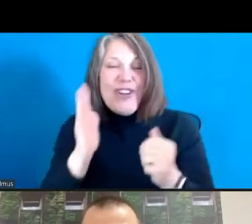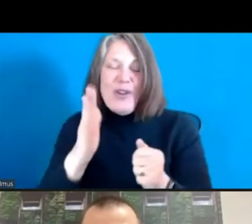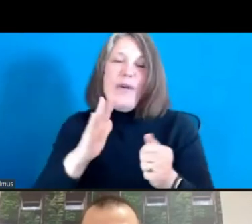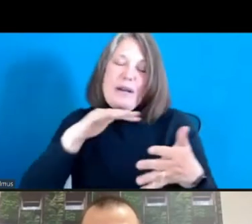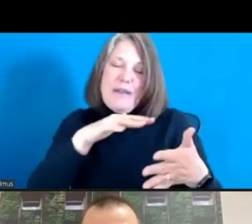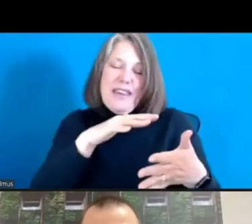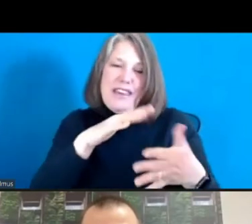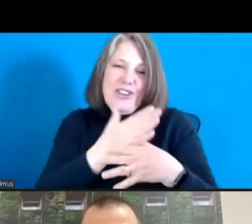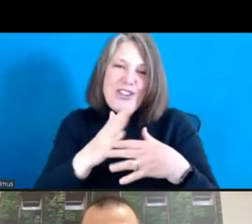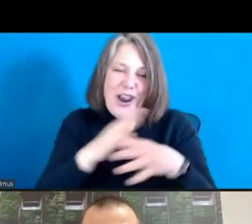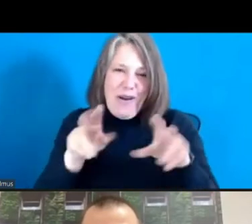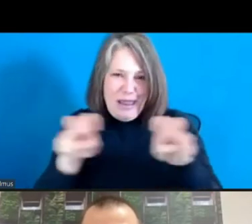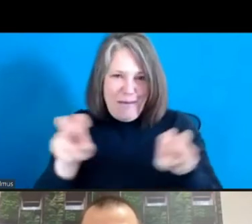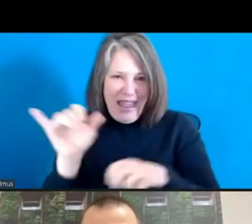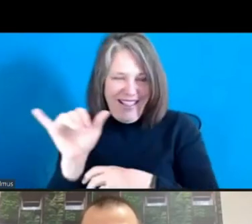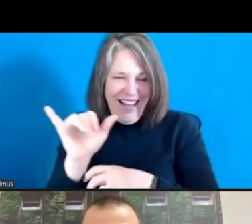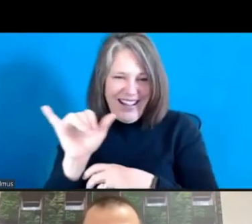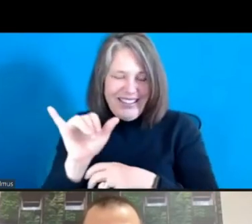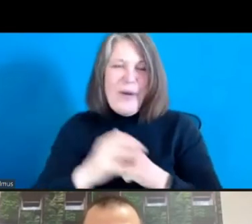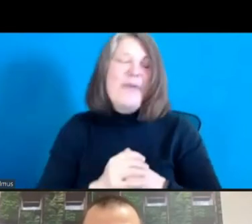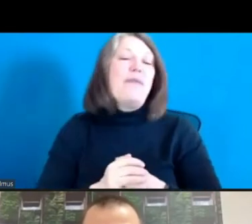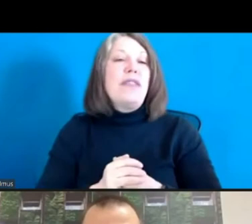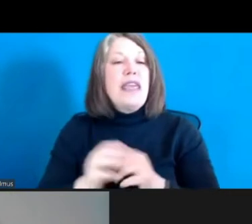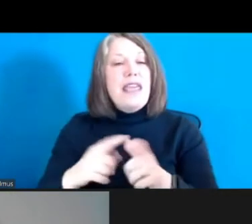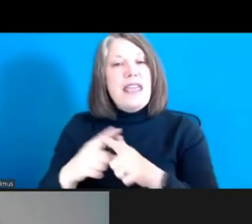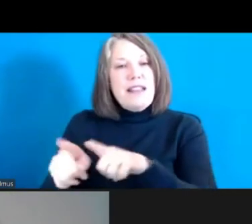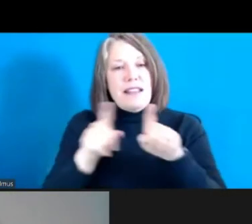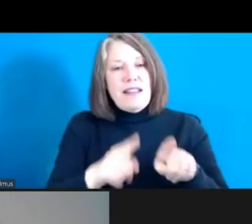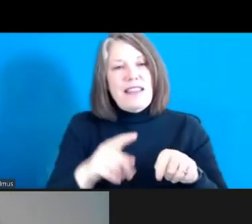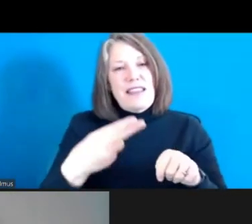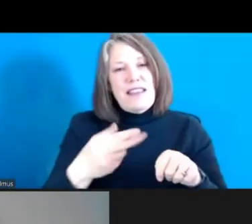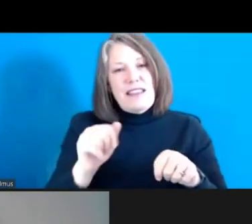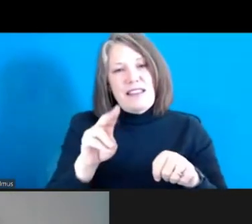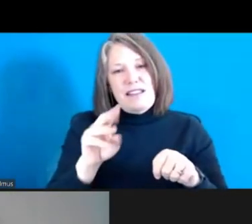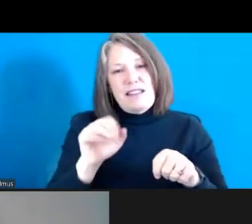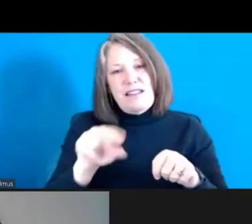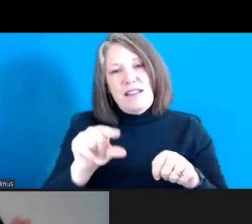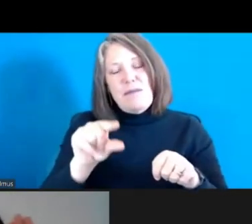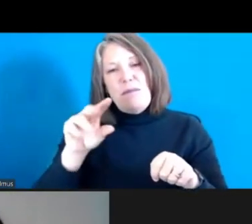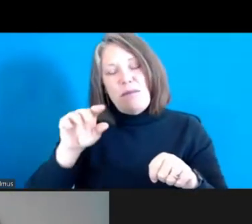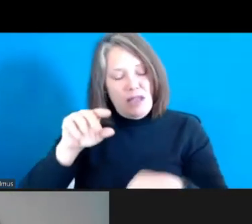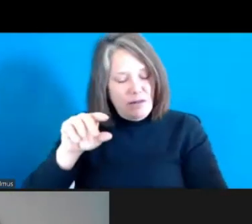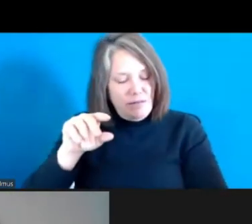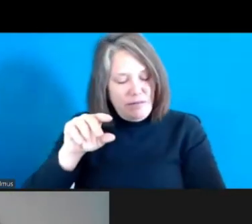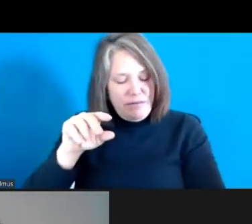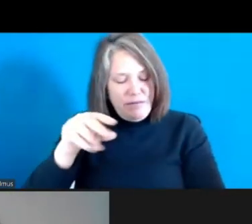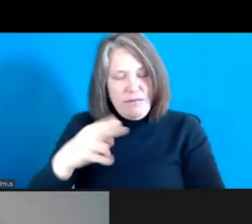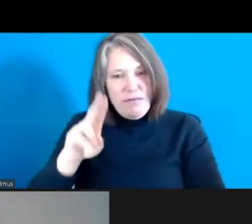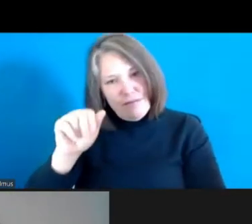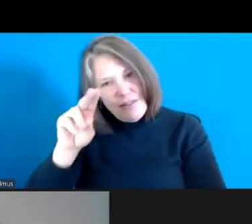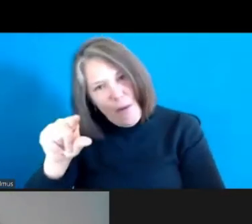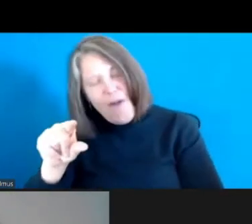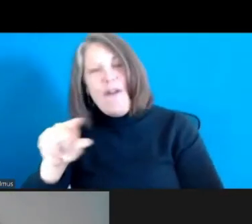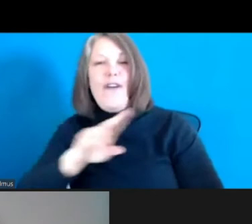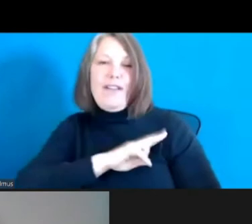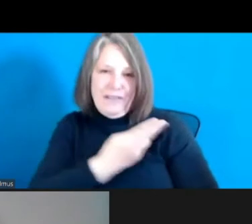sharing a panel also, or on our panel. And then we have Haoming Huang, who is also on our panel representing